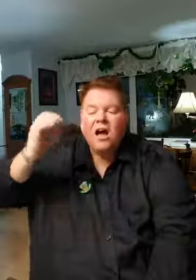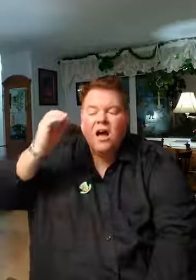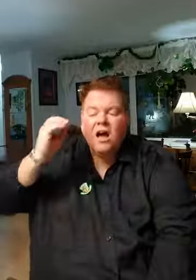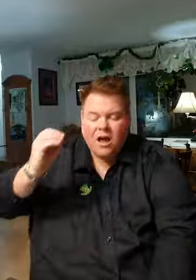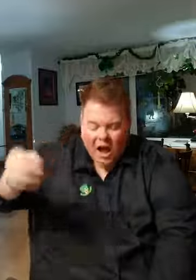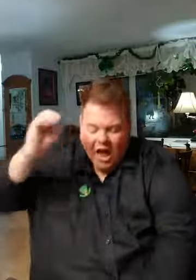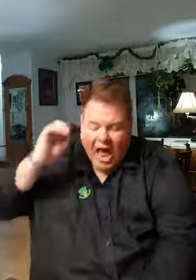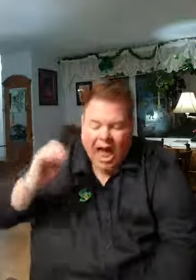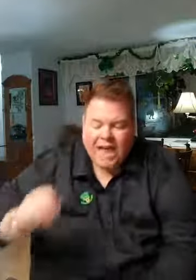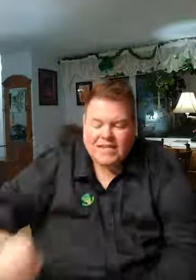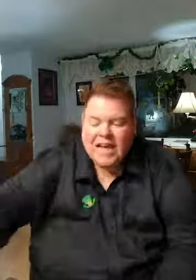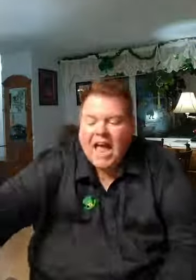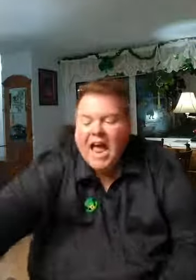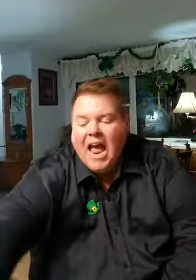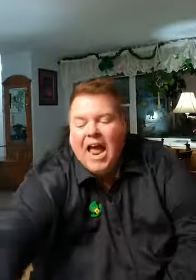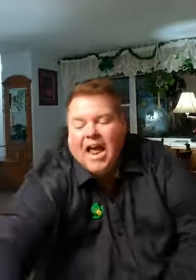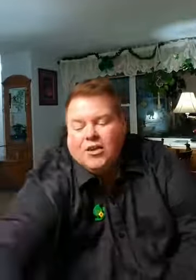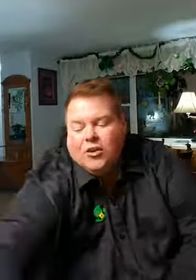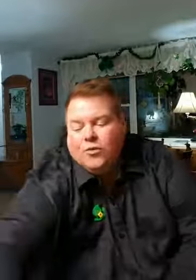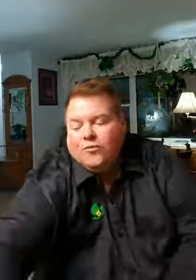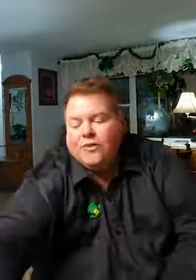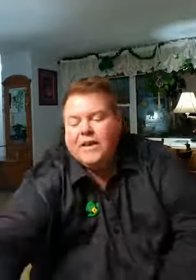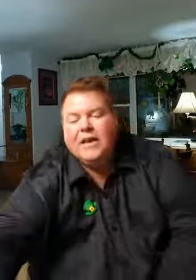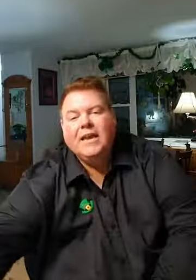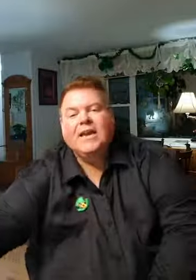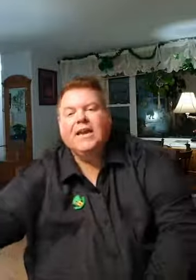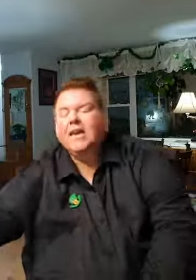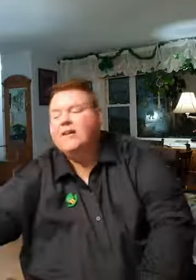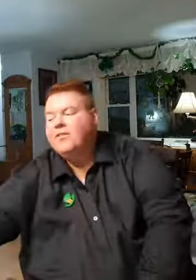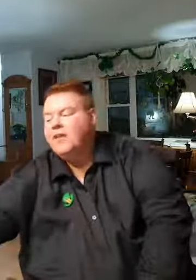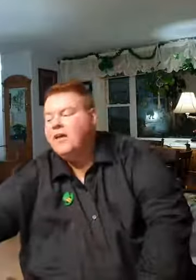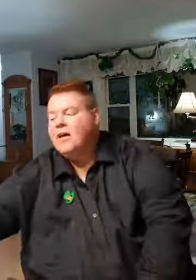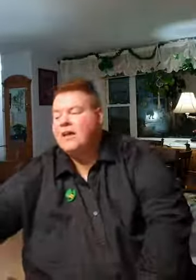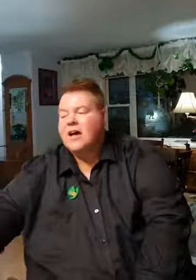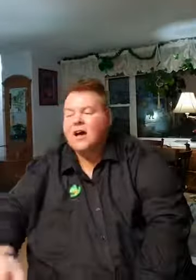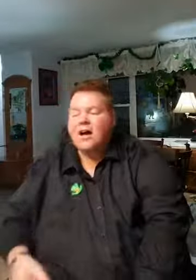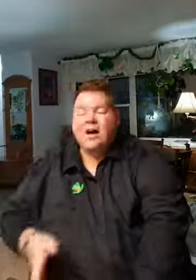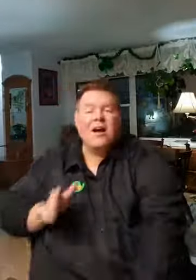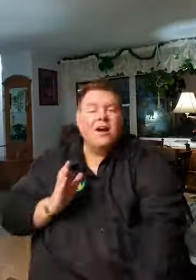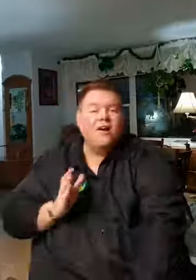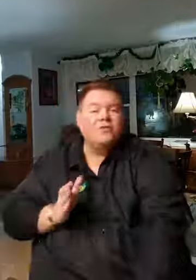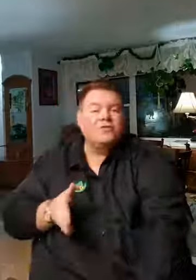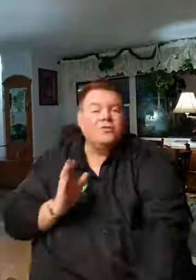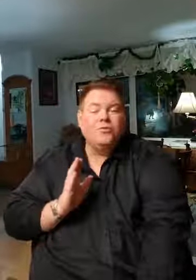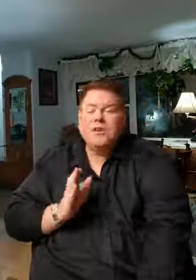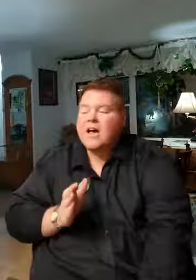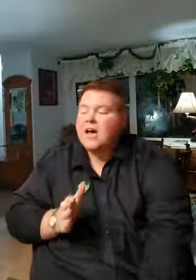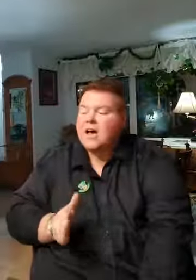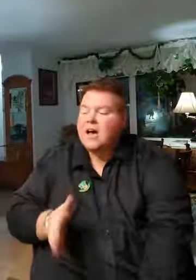far. And can you feel the love